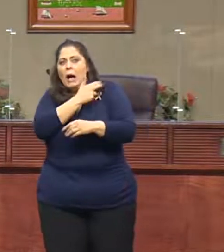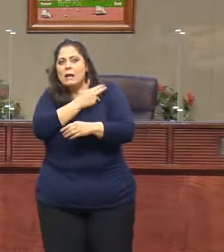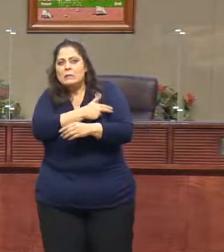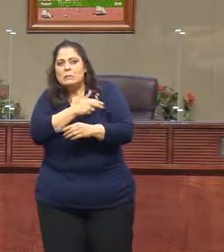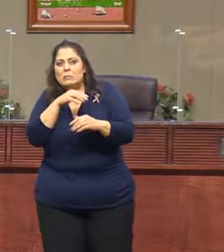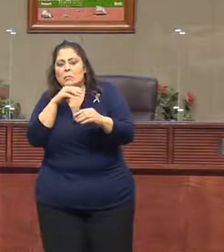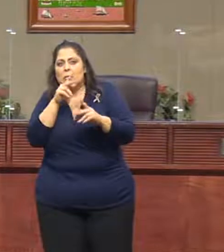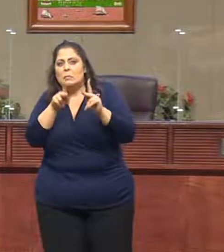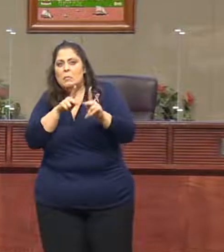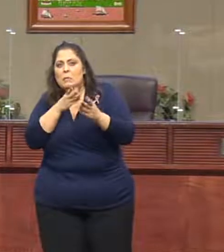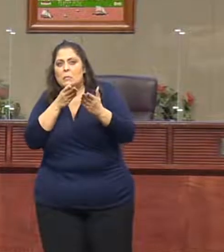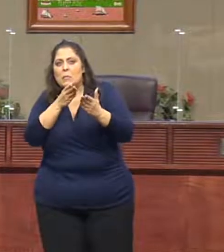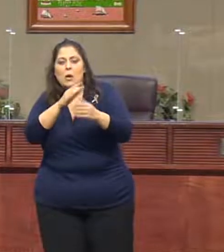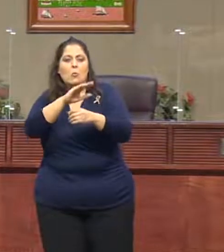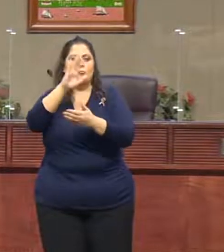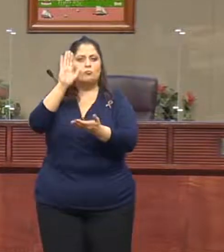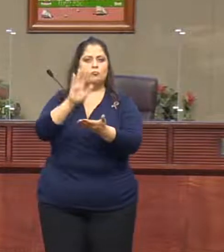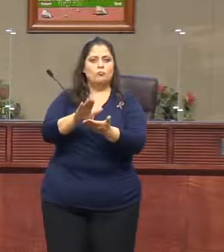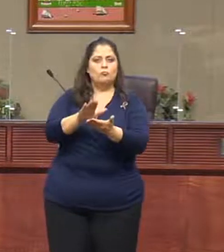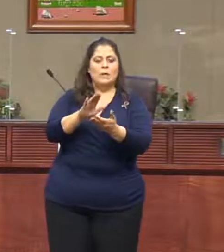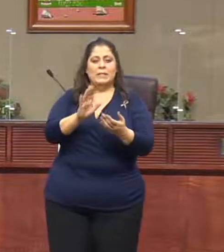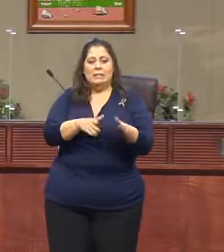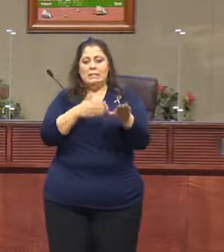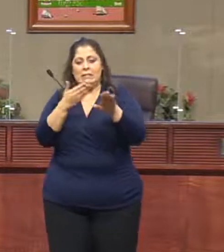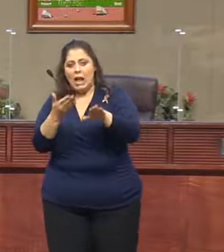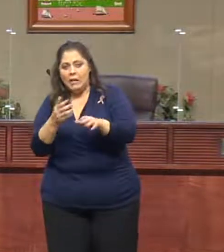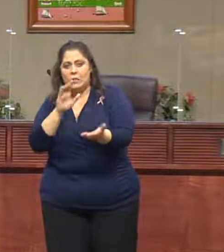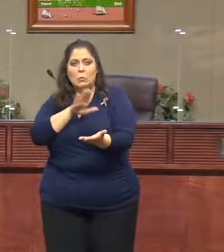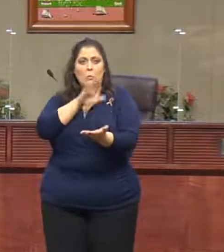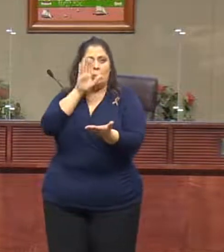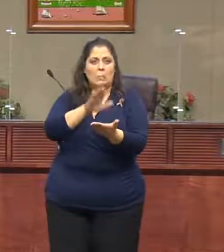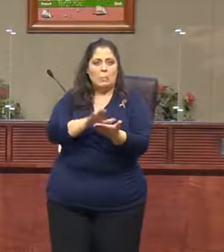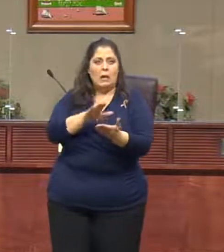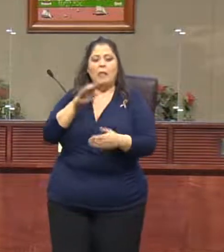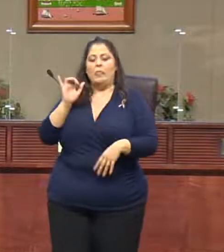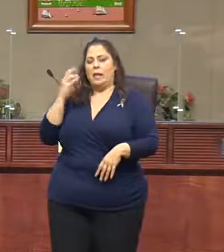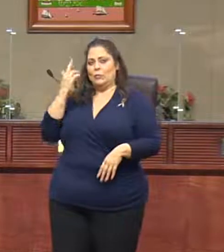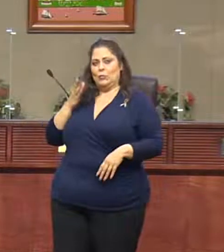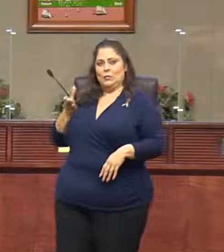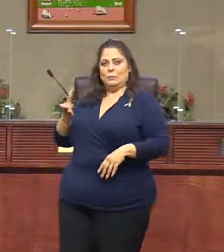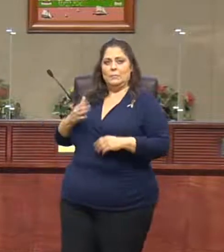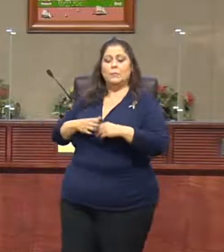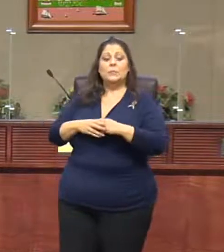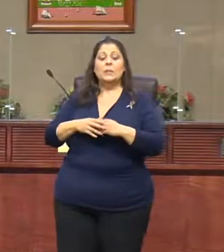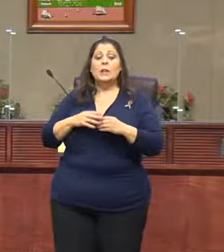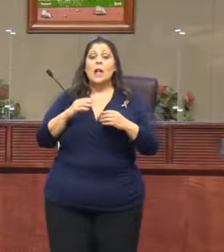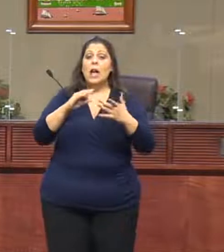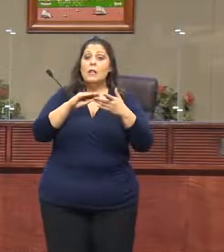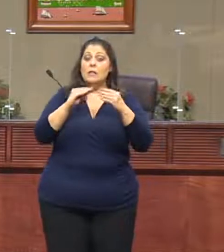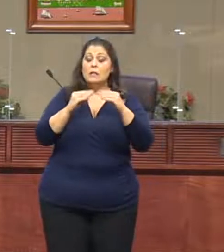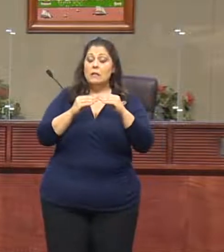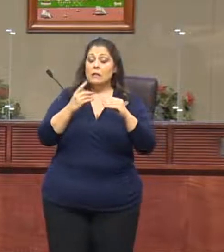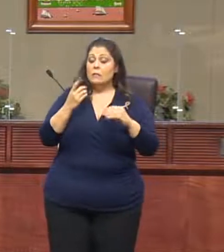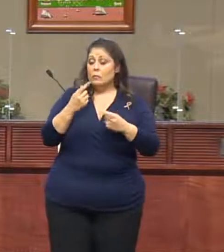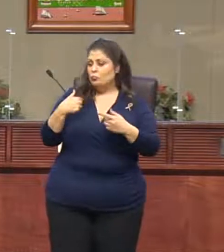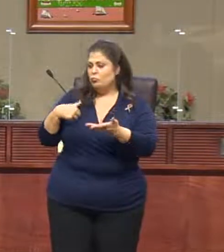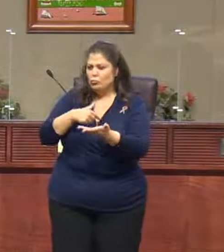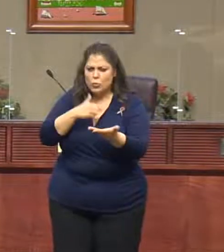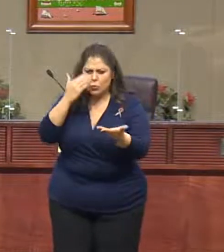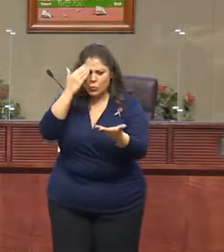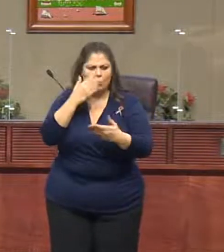death in our county. With the number that we are all familiar with, which is the number that the mayor gave to you,